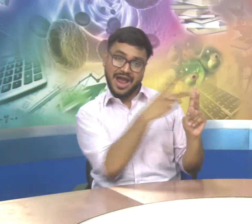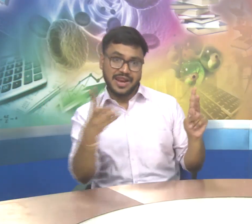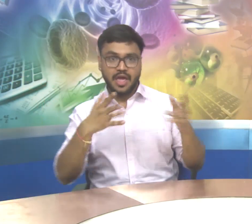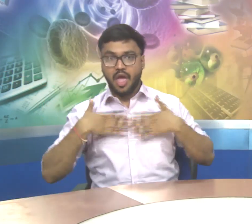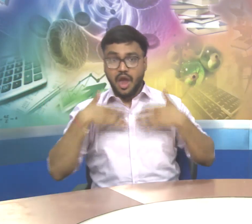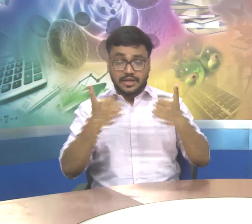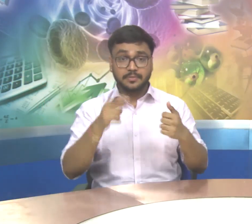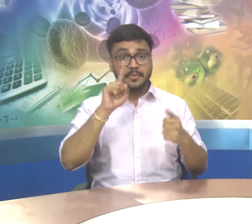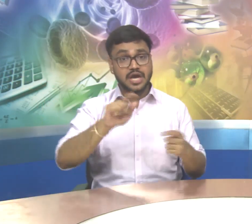Humans